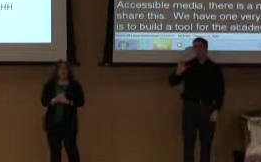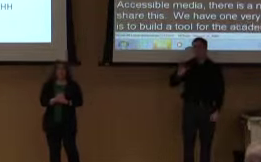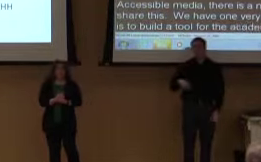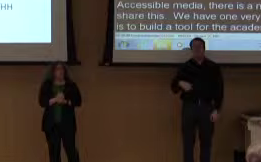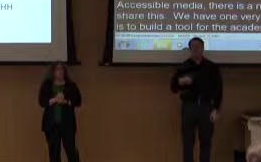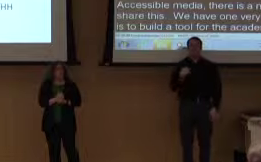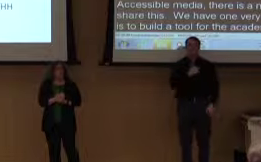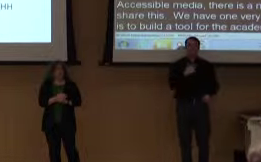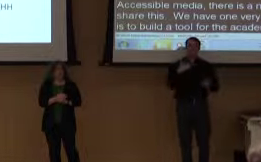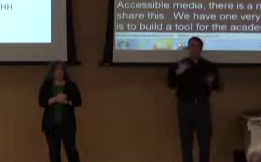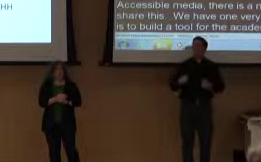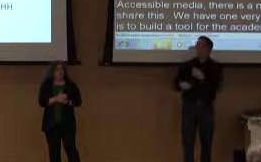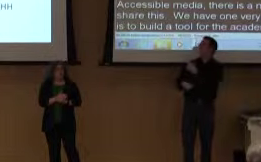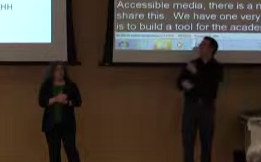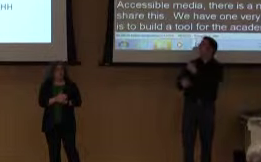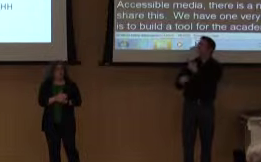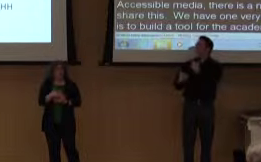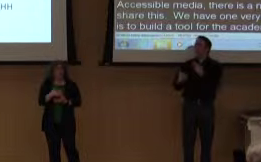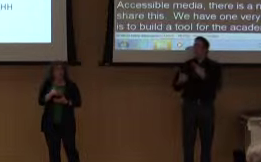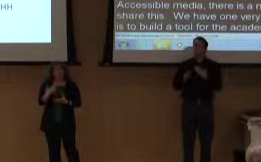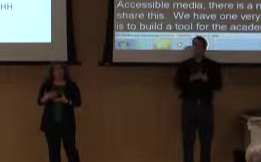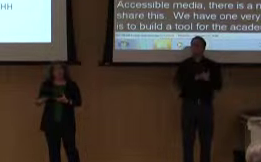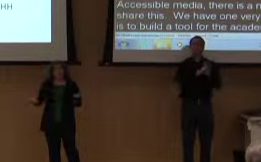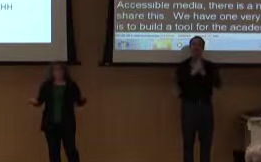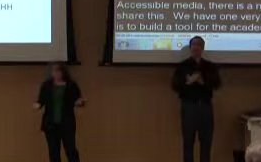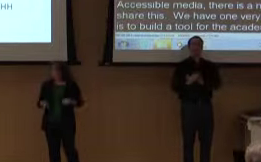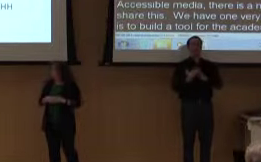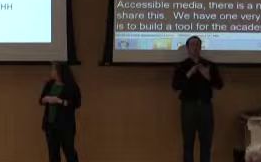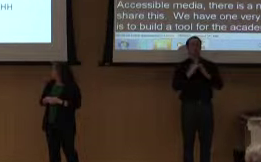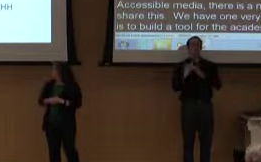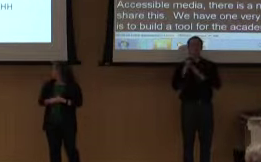We want this to be a community that will help